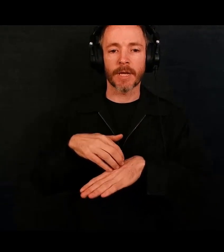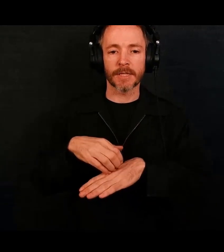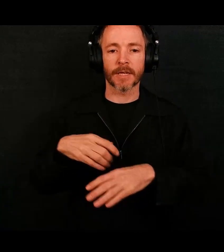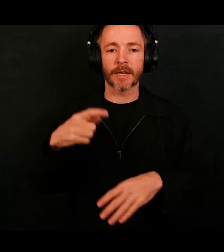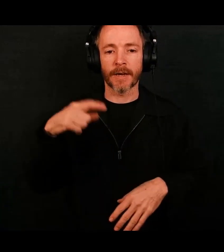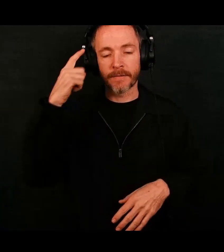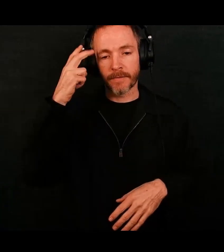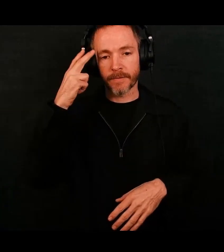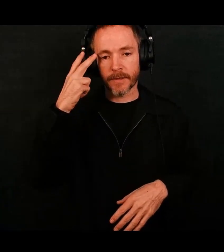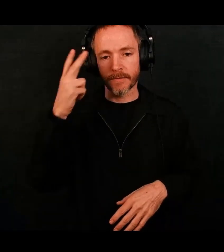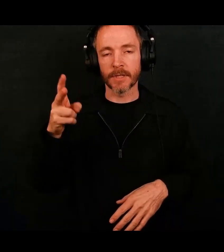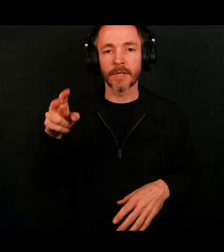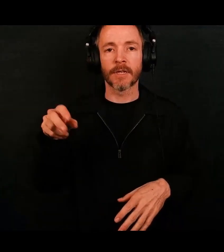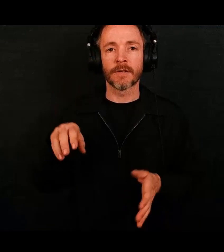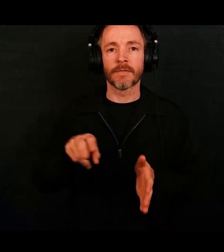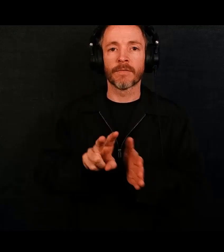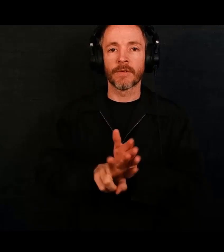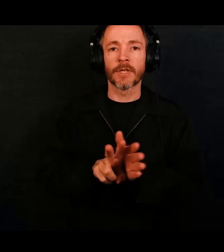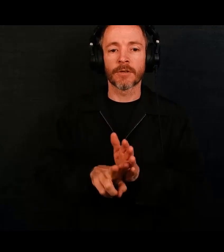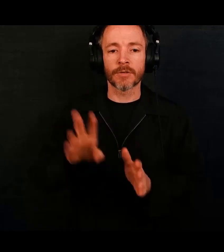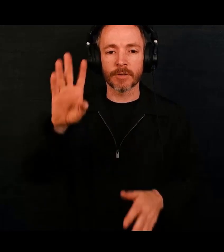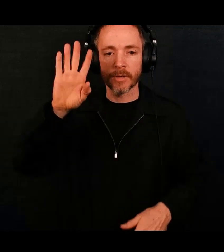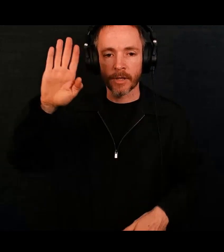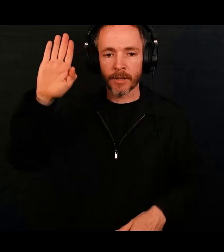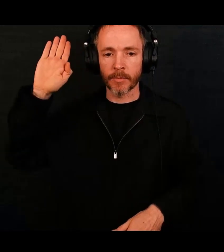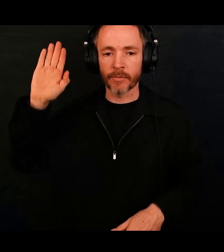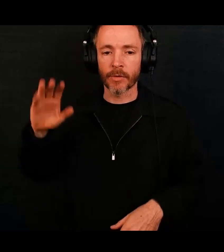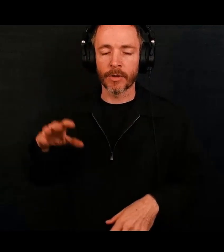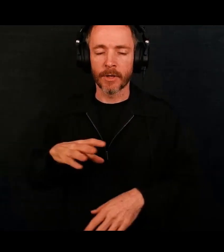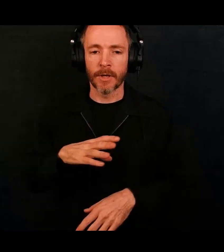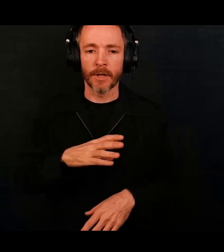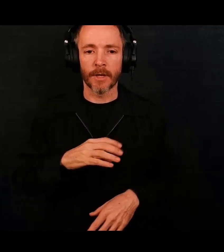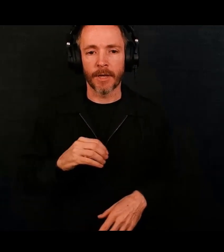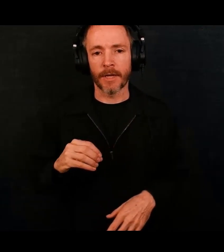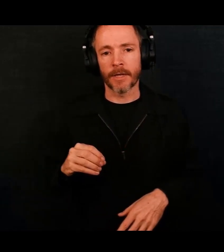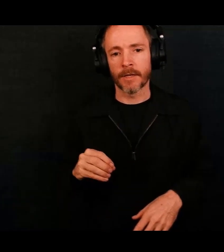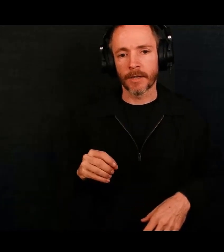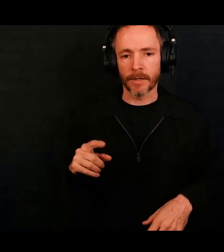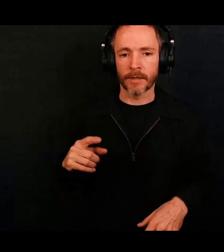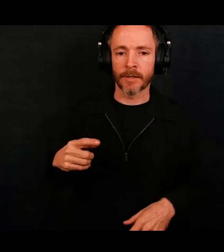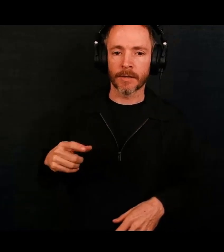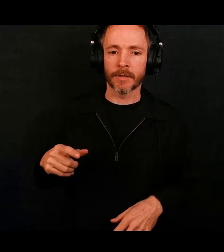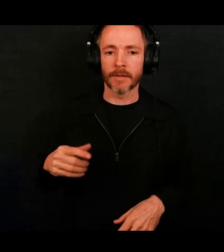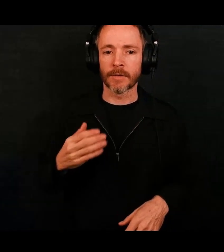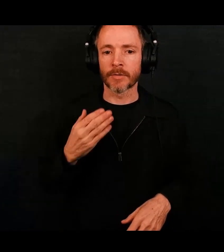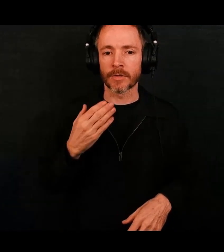This plastic, I've seen it in videos before, and